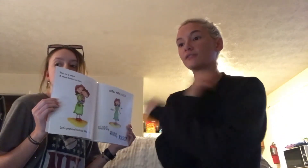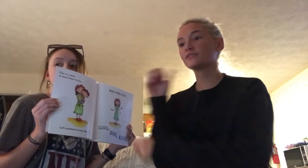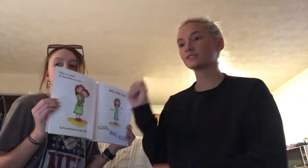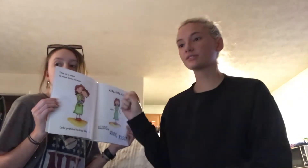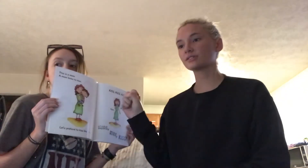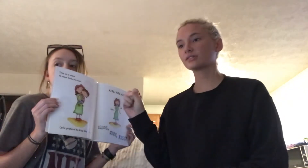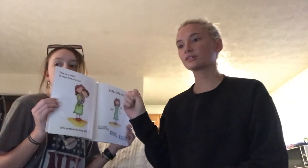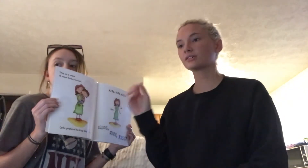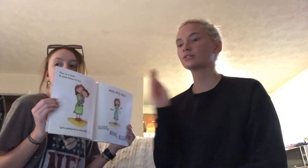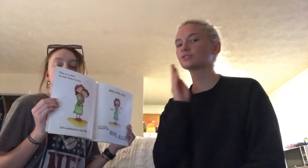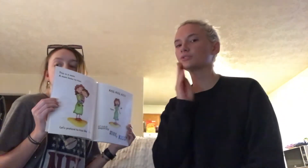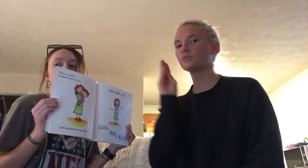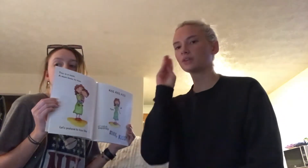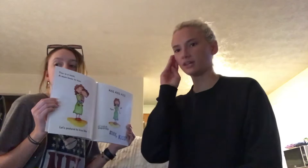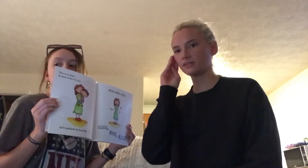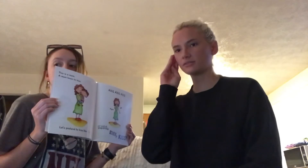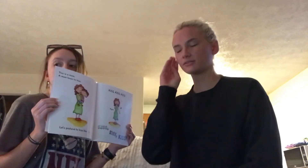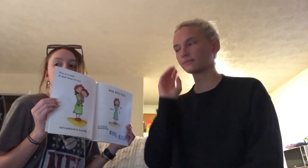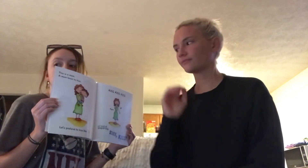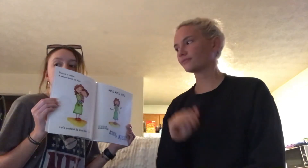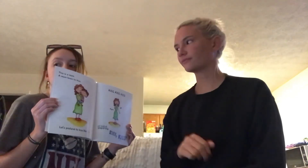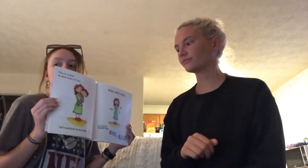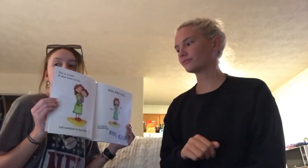loves to kiss.